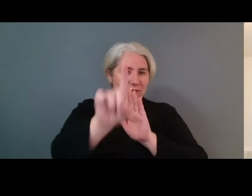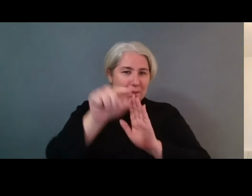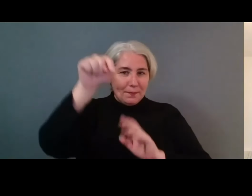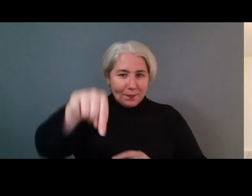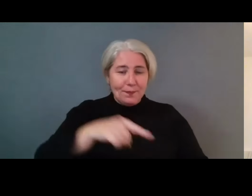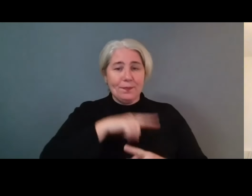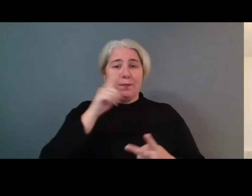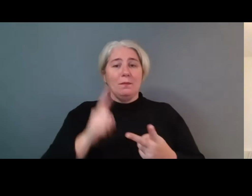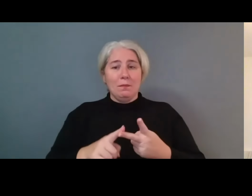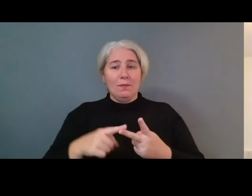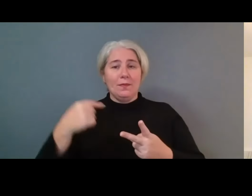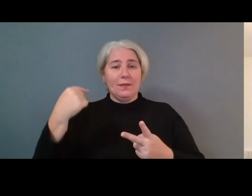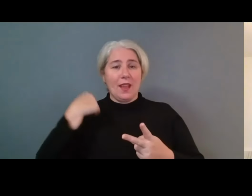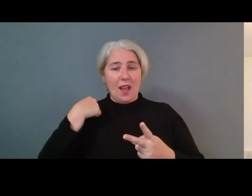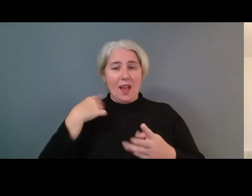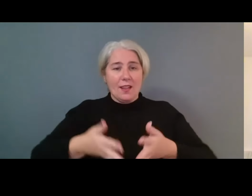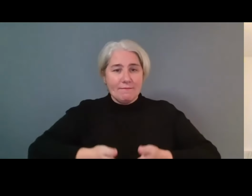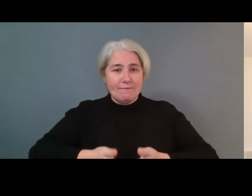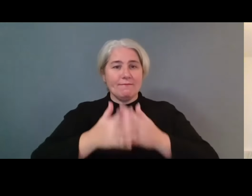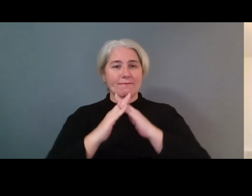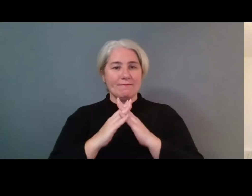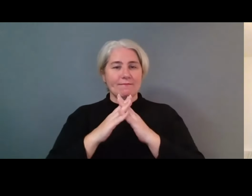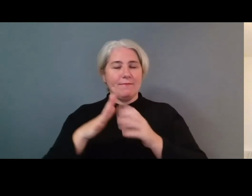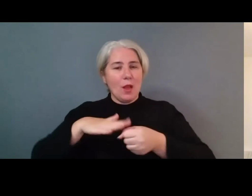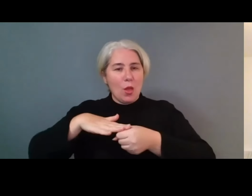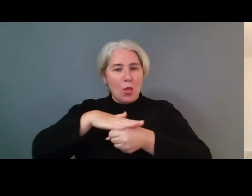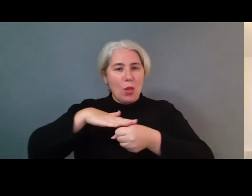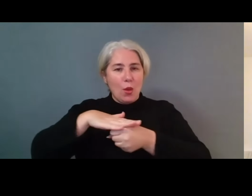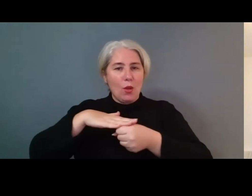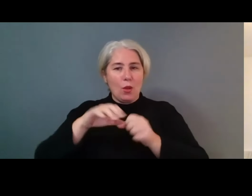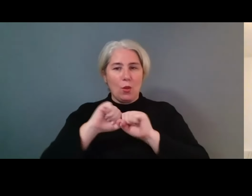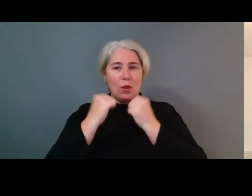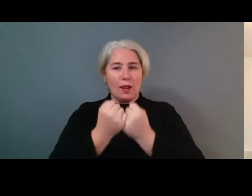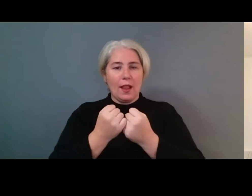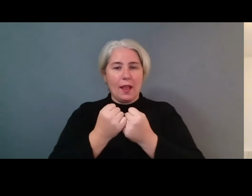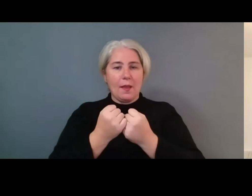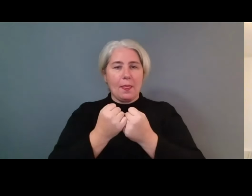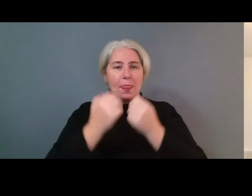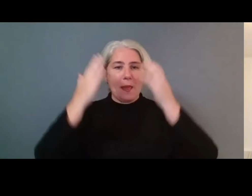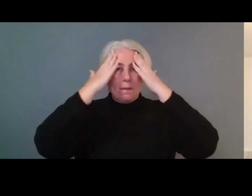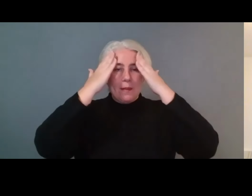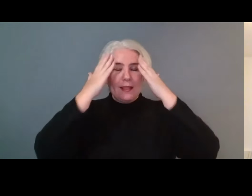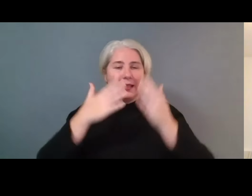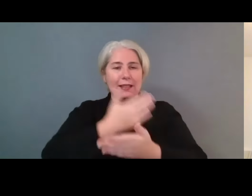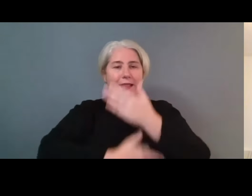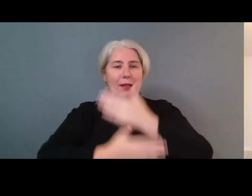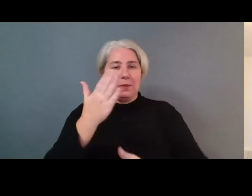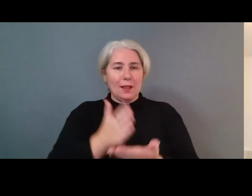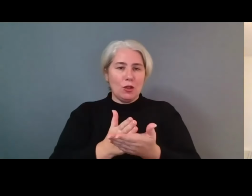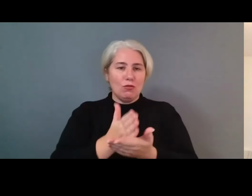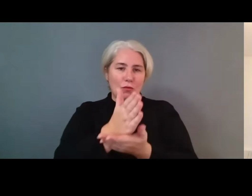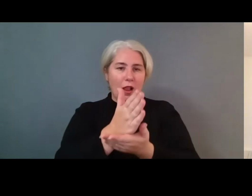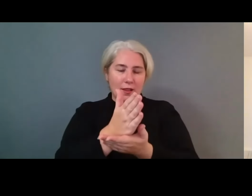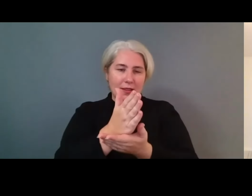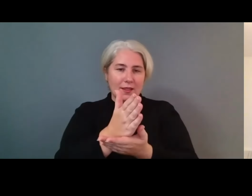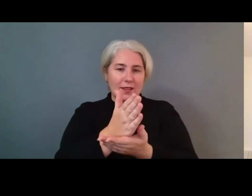founder of a local organization called Mental Disability Rights Initiative of Serbia,